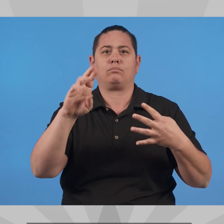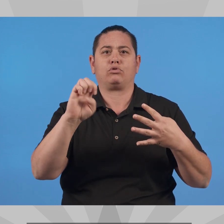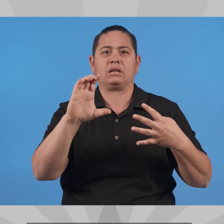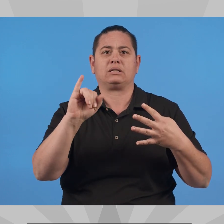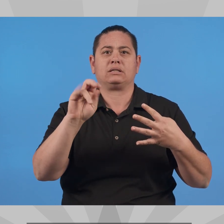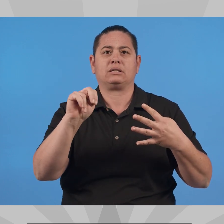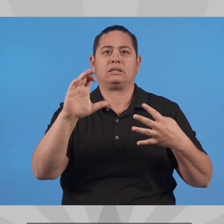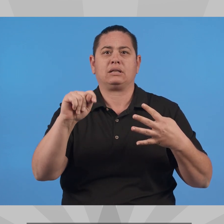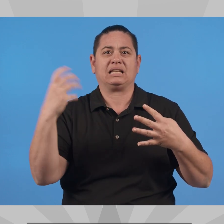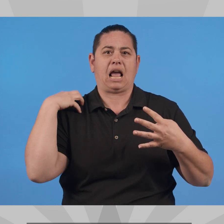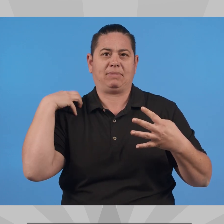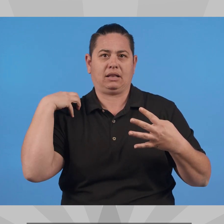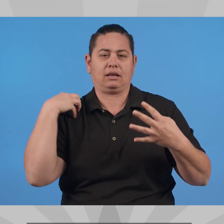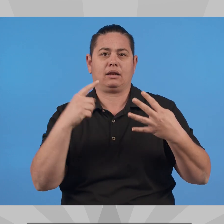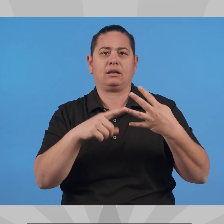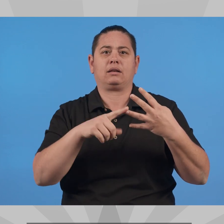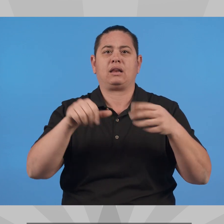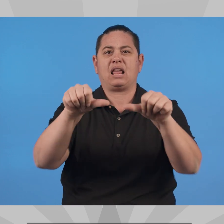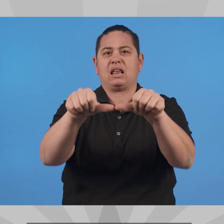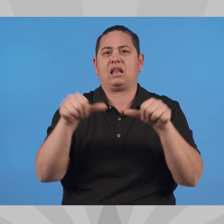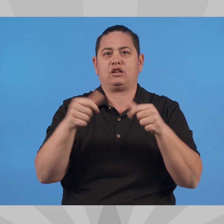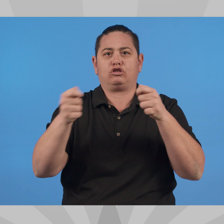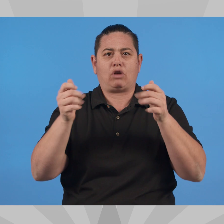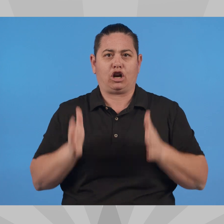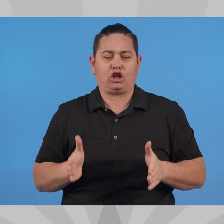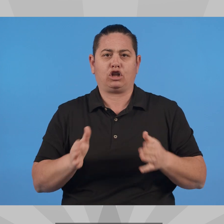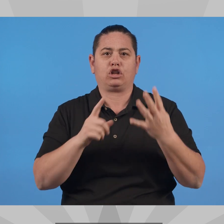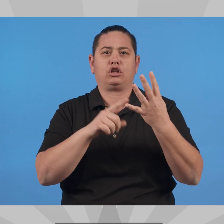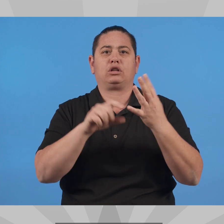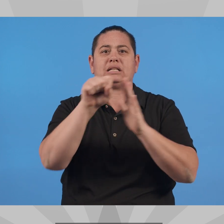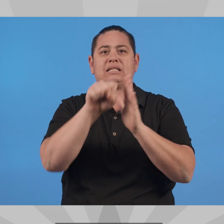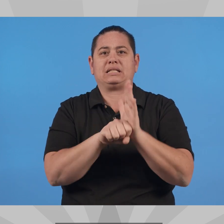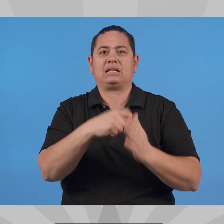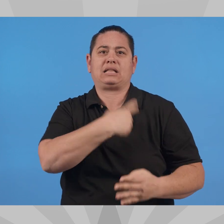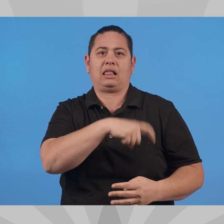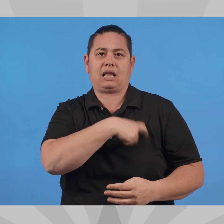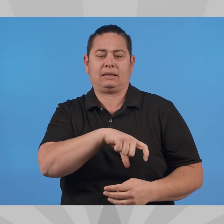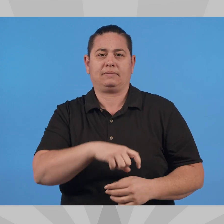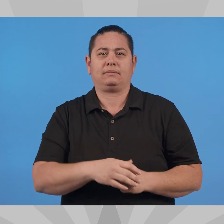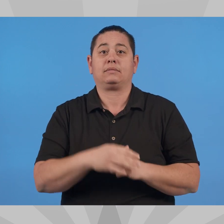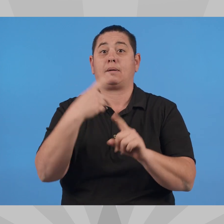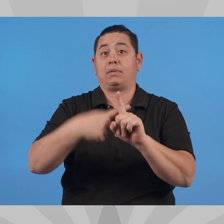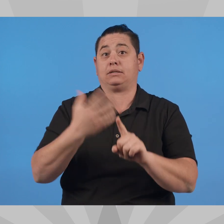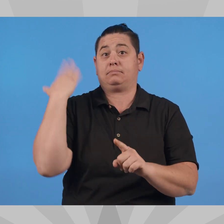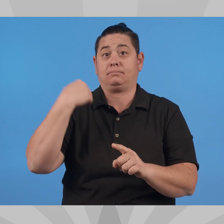precinct captain, area director, and state delegate.